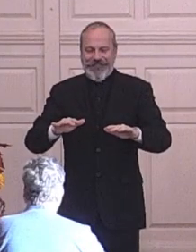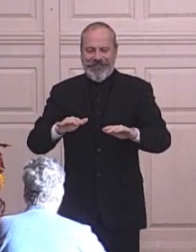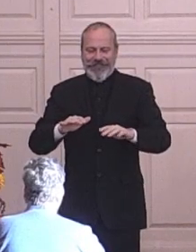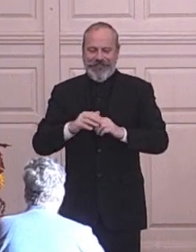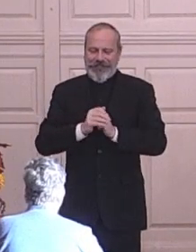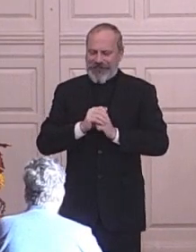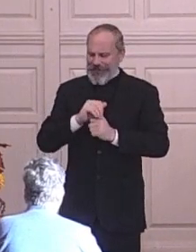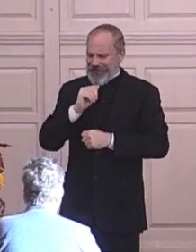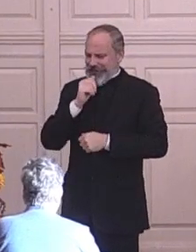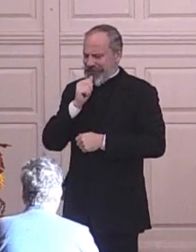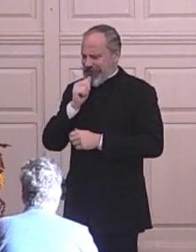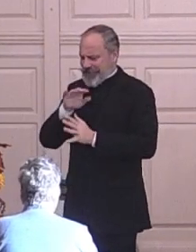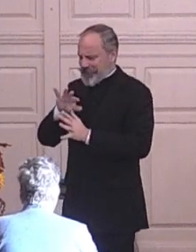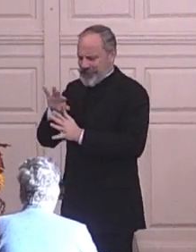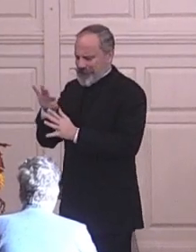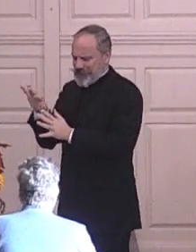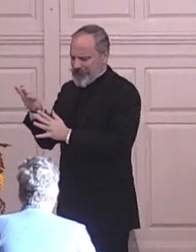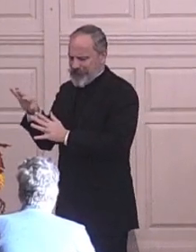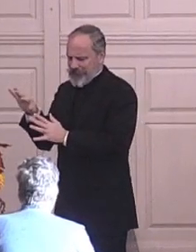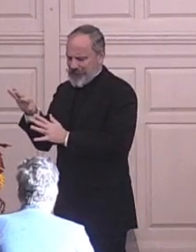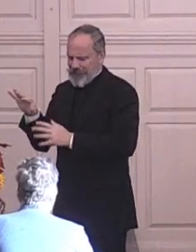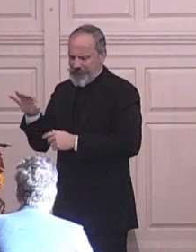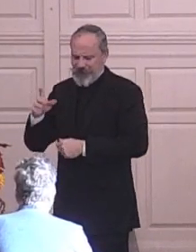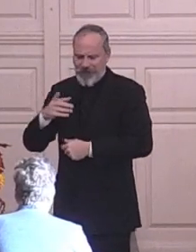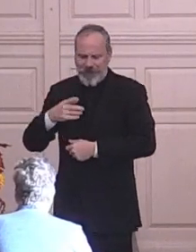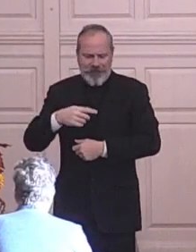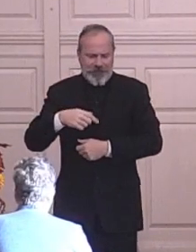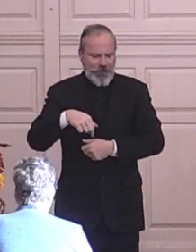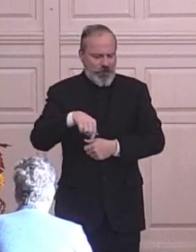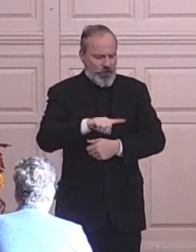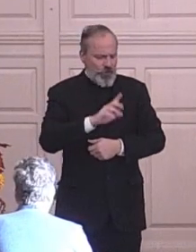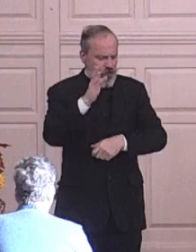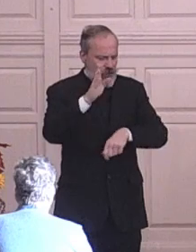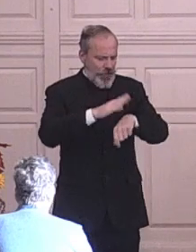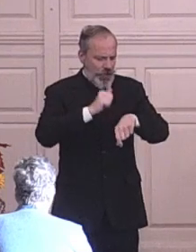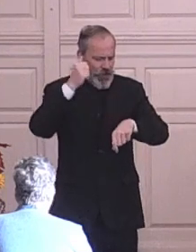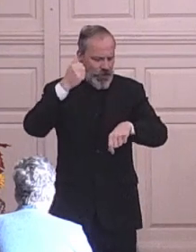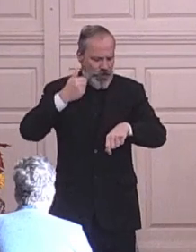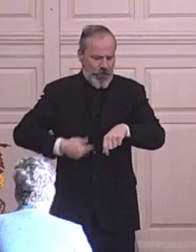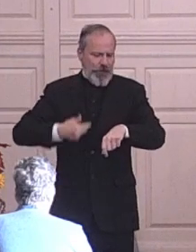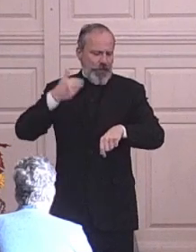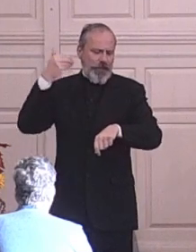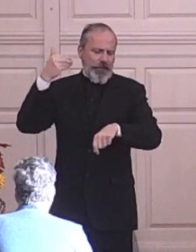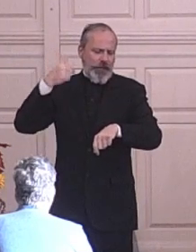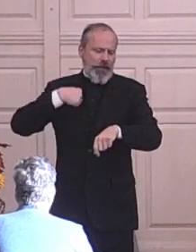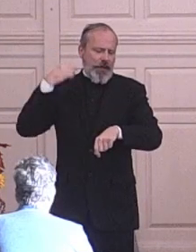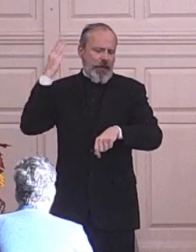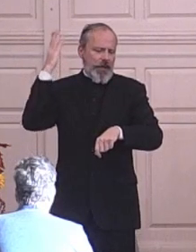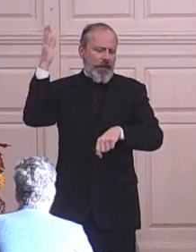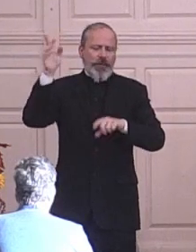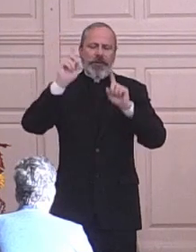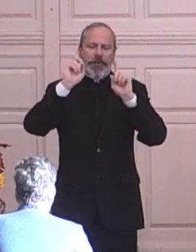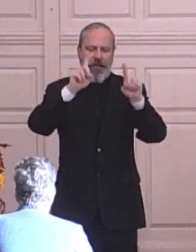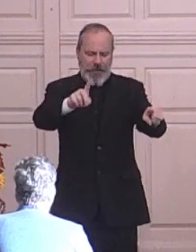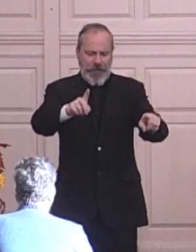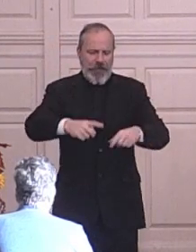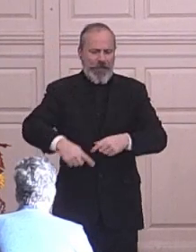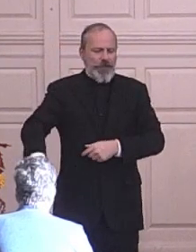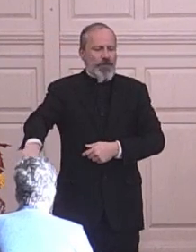affliction. You will call upon me, and I